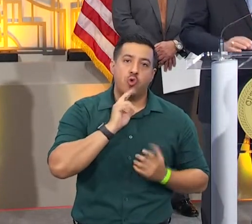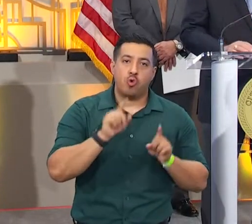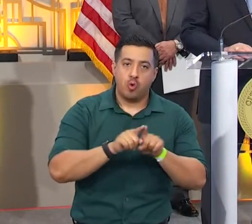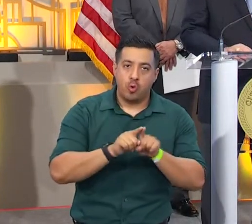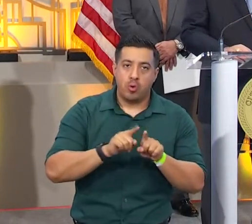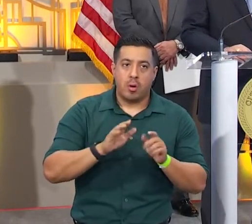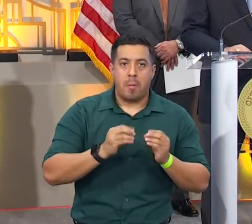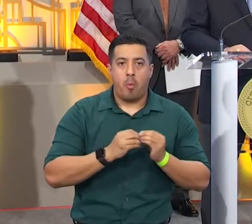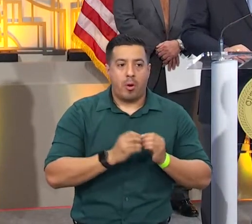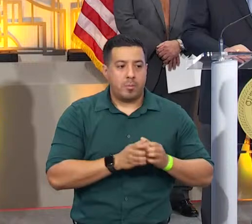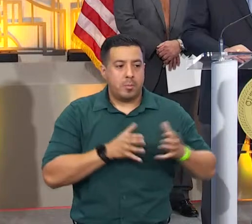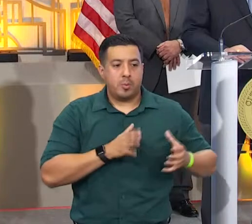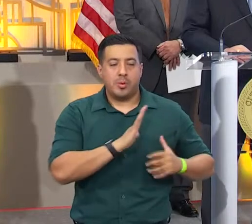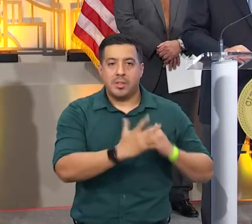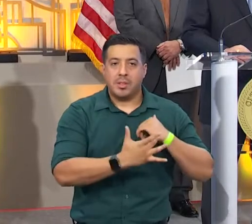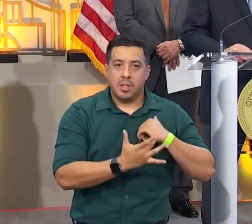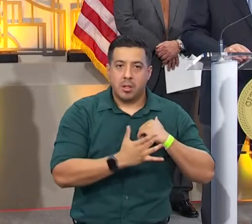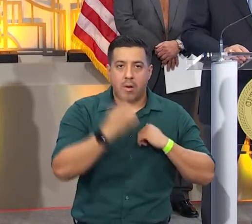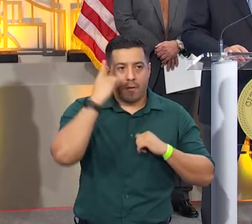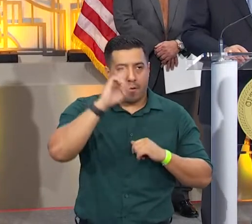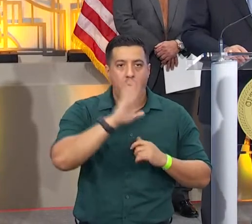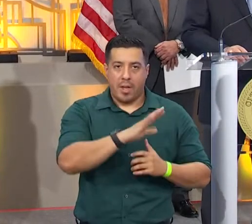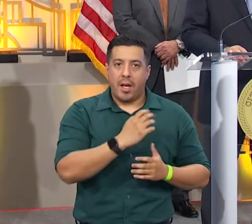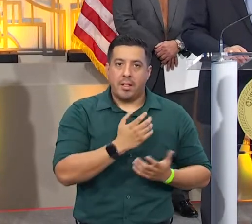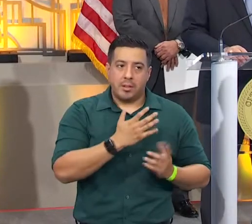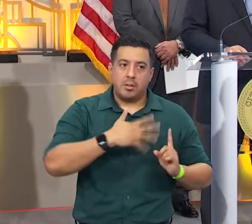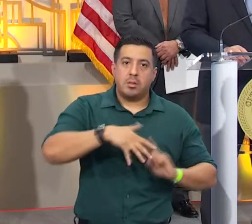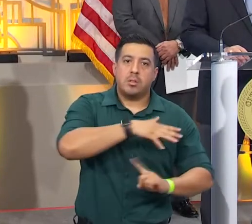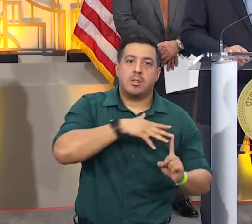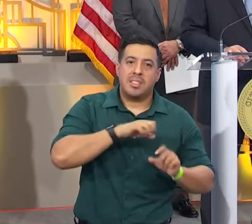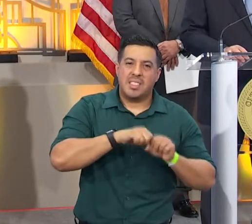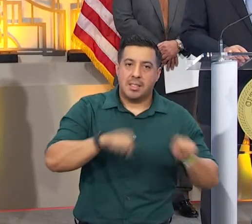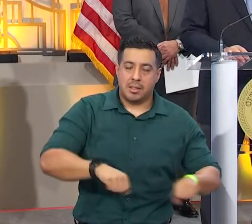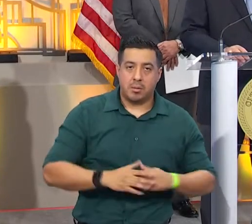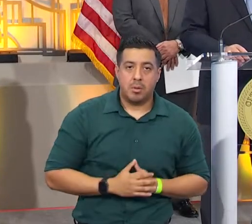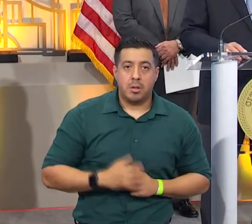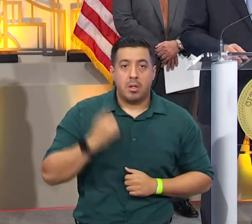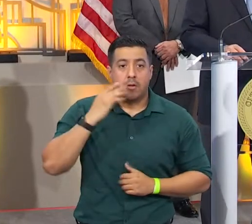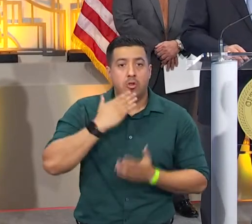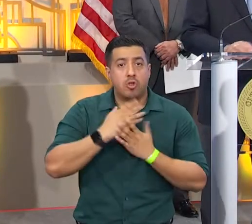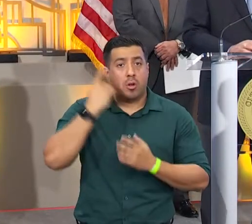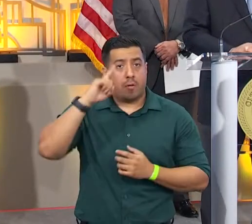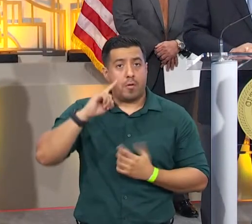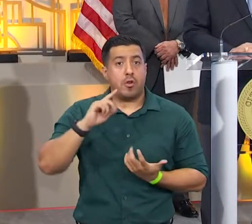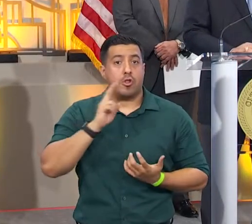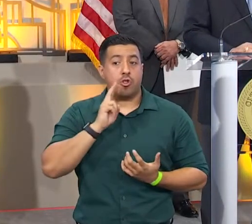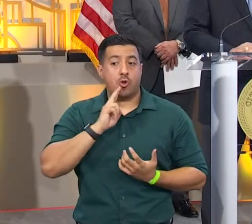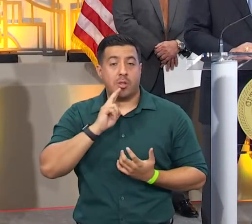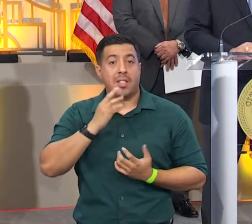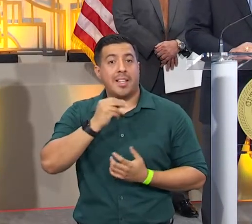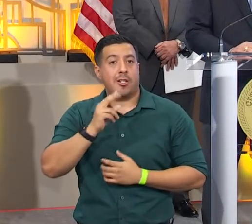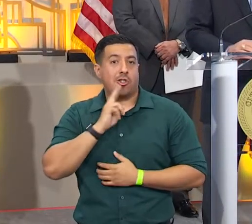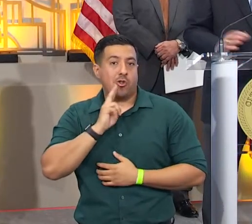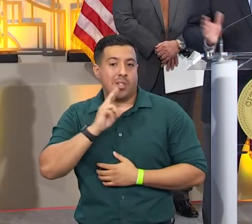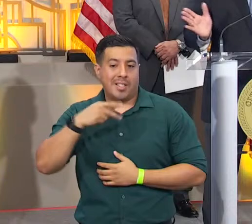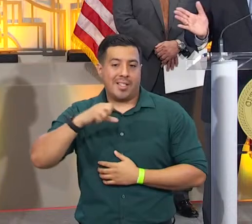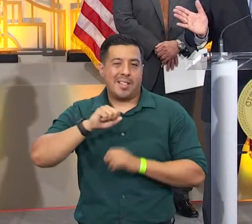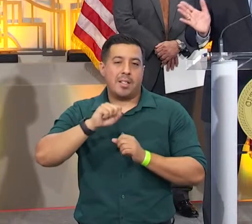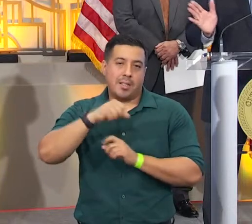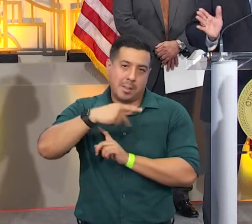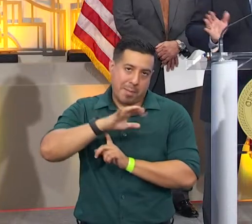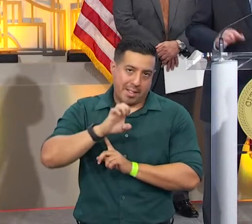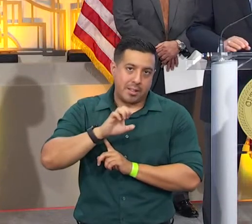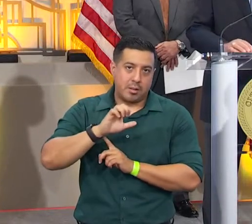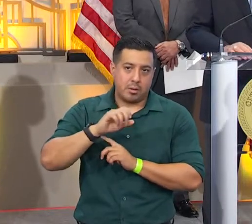our broader technology and innovation ecosystem. This is a great day for Houston and for the Houston Spaceport. I look forward to standing here with you, Mayor Turner, for